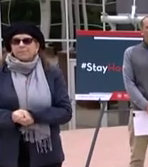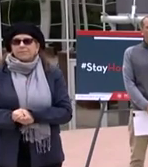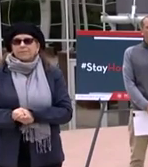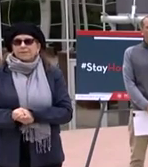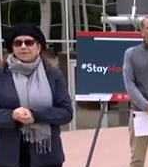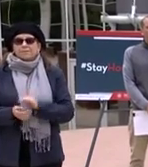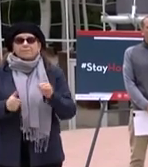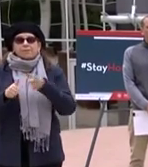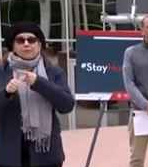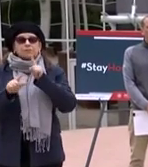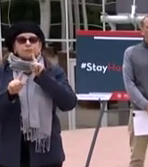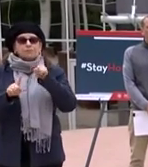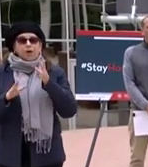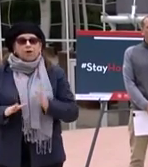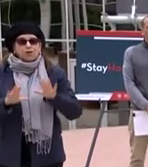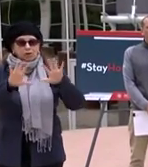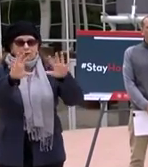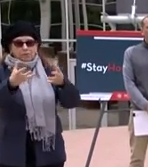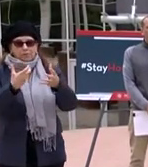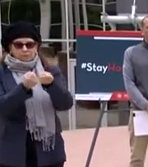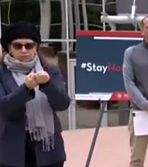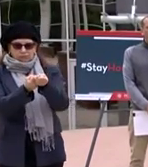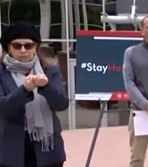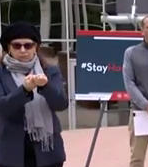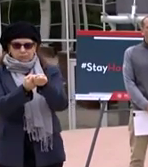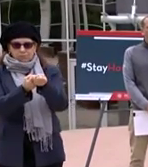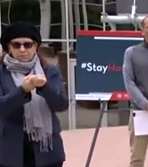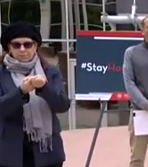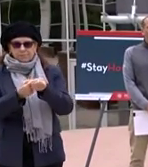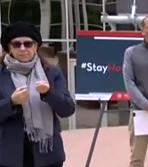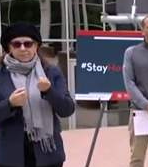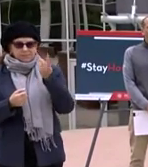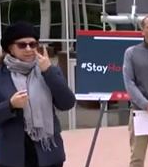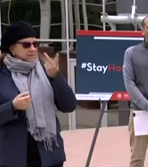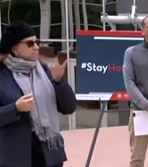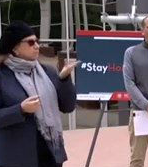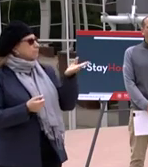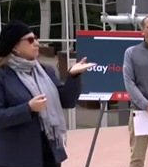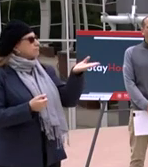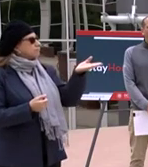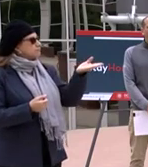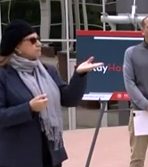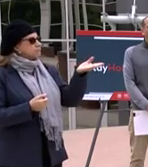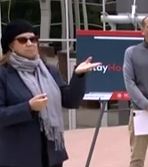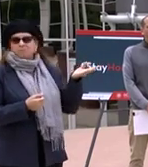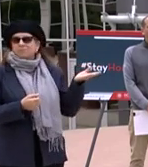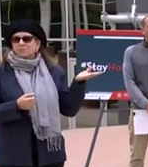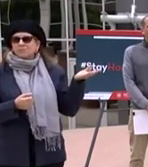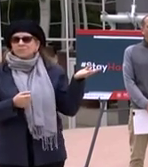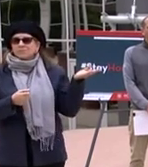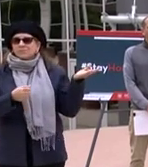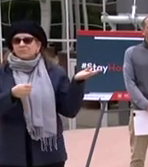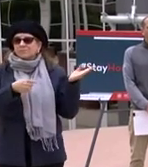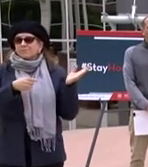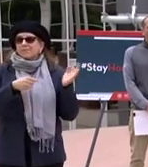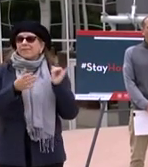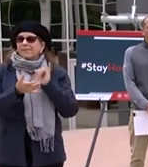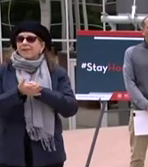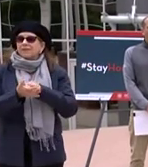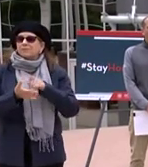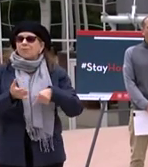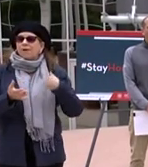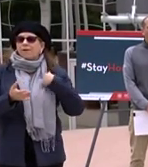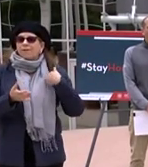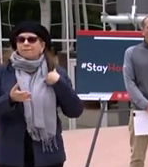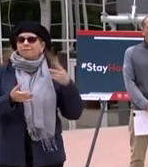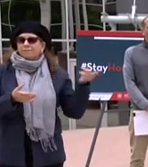do essential duties. You'll see some examples of materials today that we will be sending out from our local strategic supply of